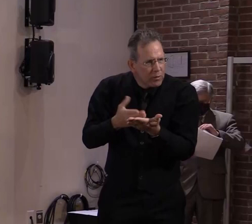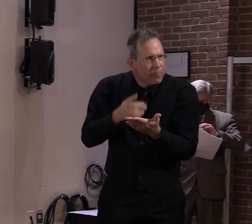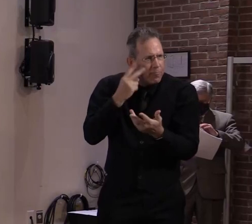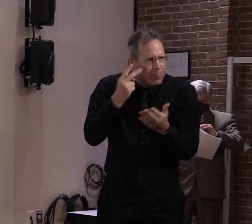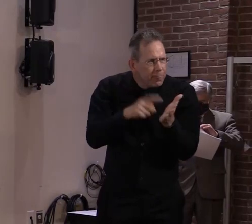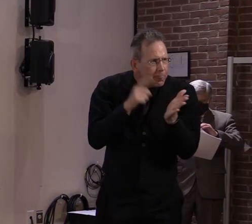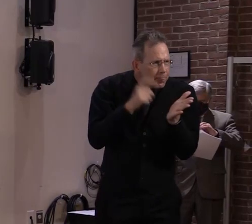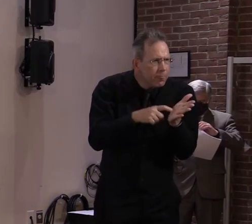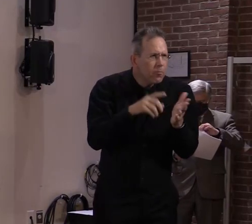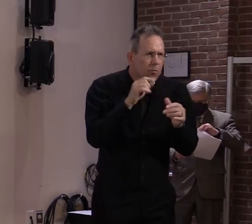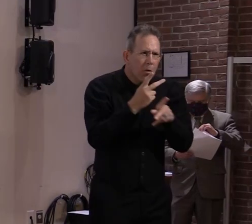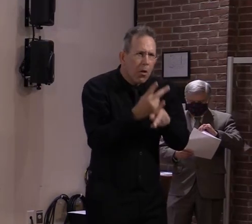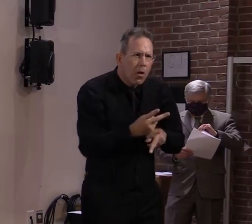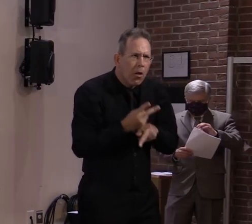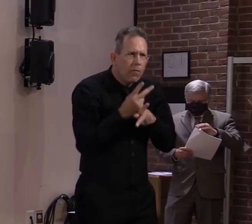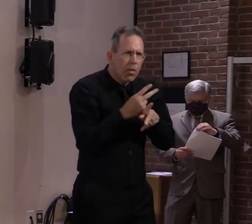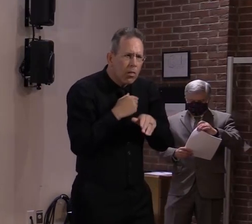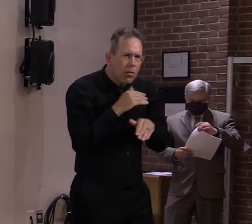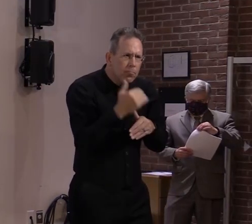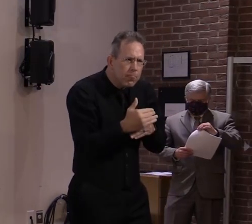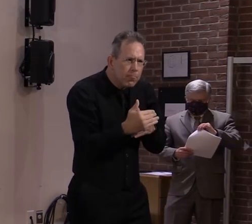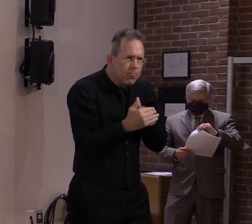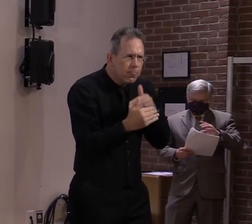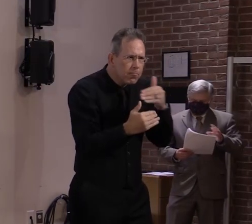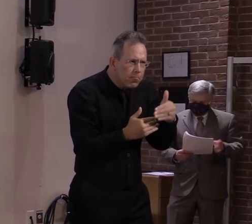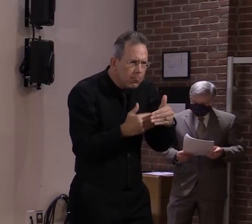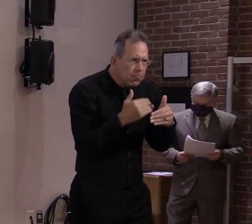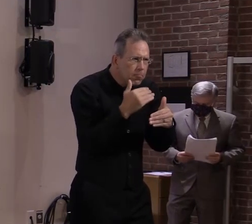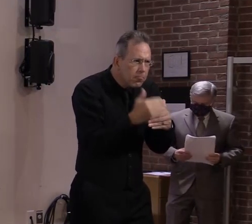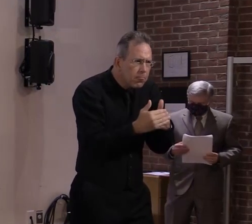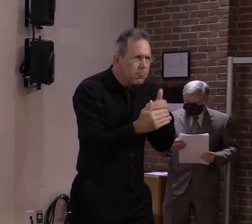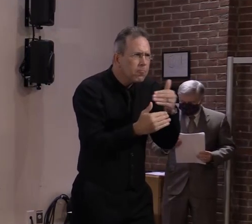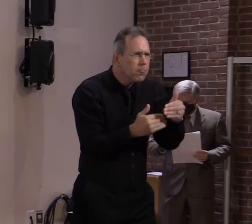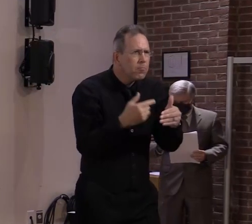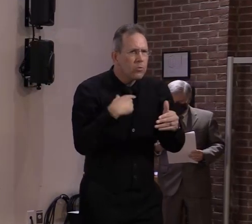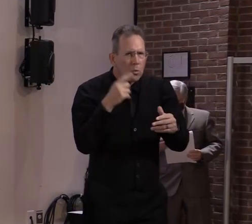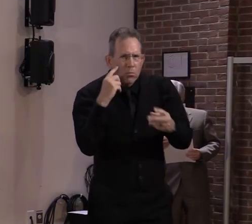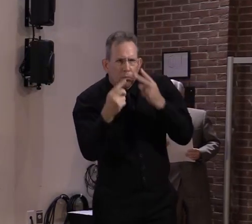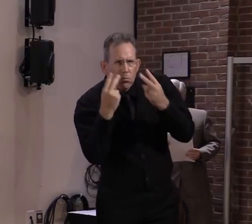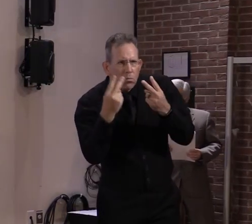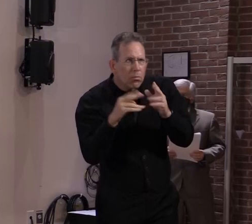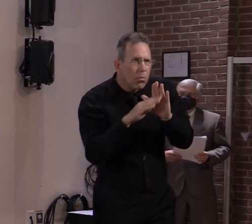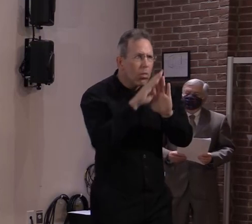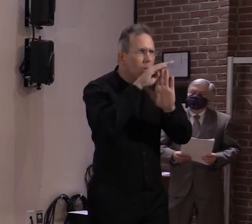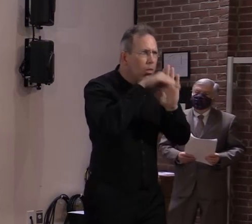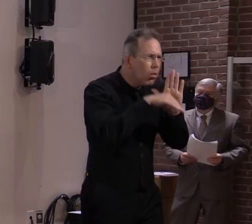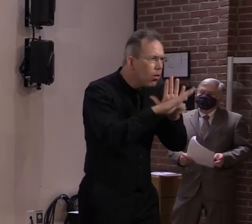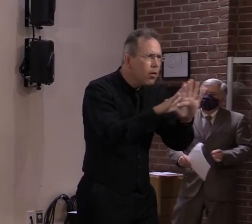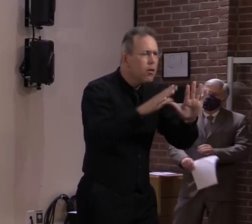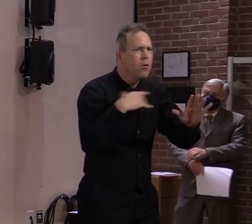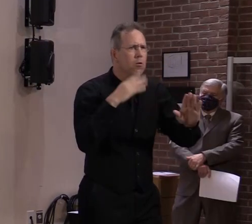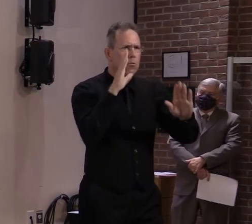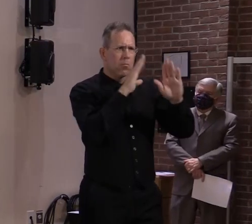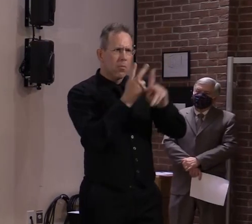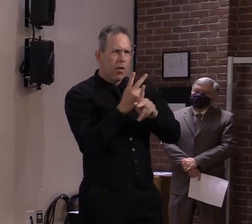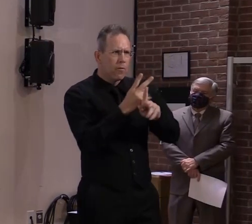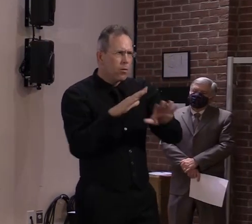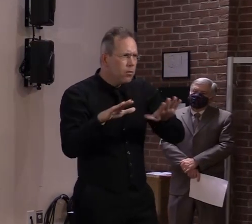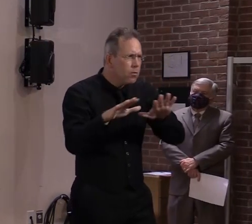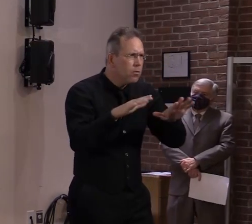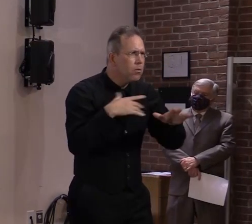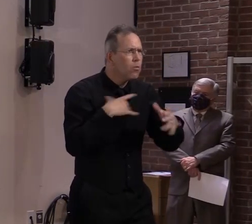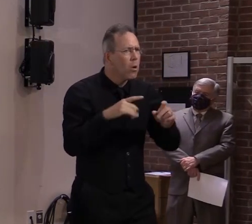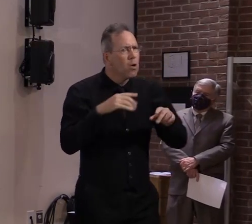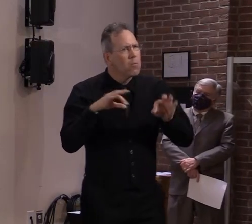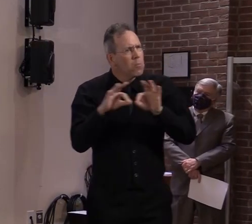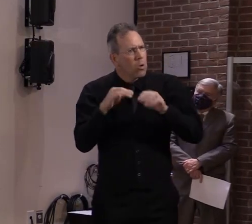won't see a fluctuation of case growth along the way. We expect it, depending on conditions. What we're watching,